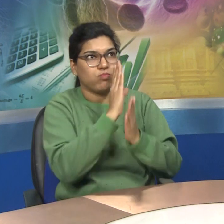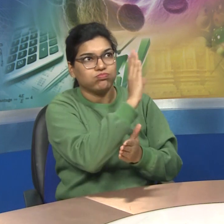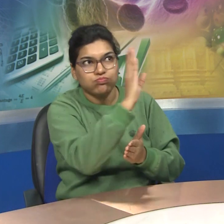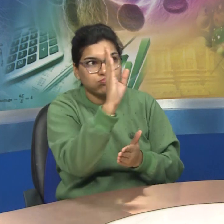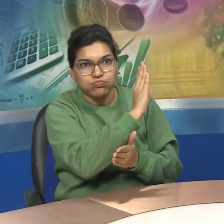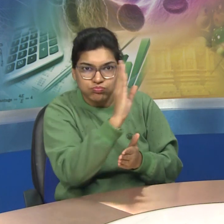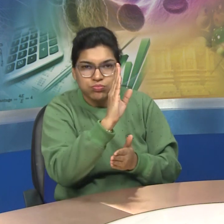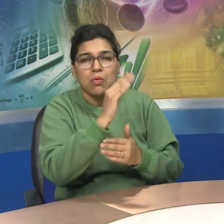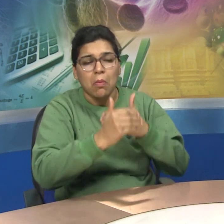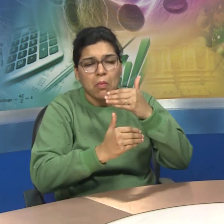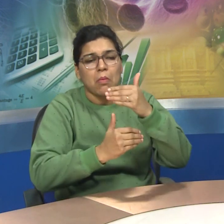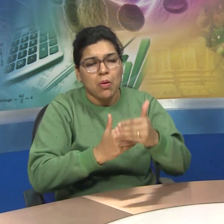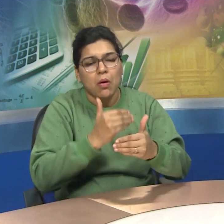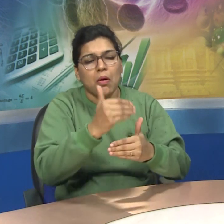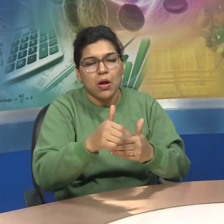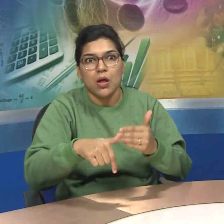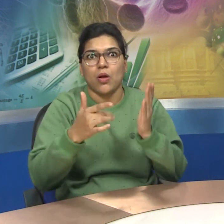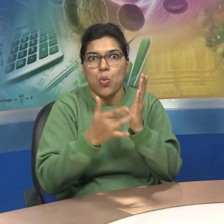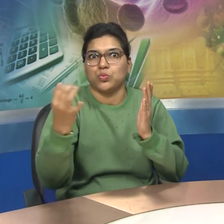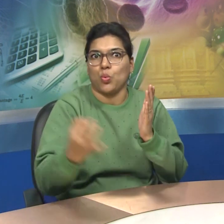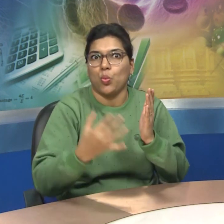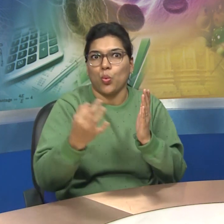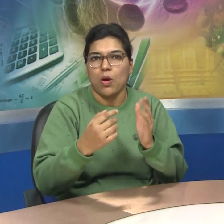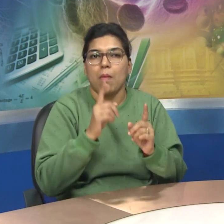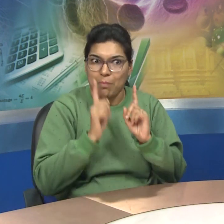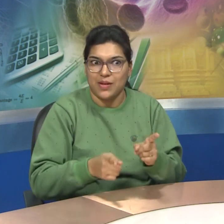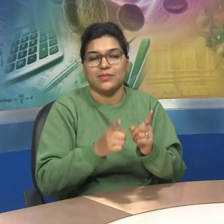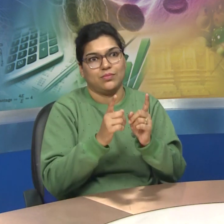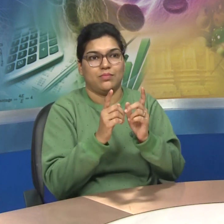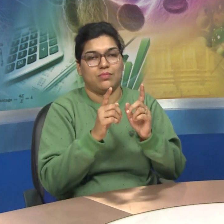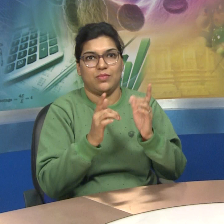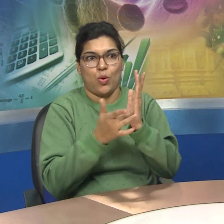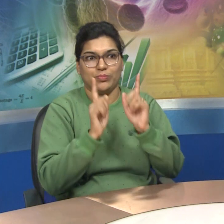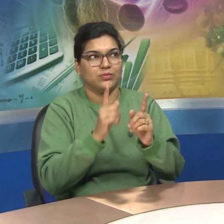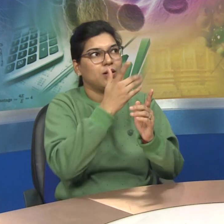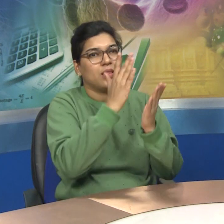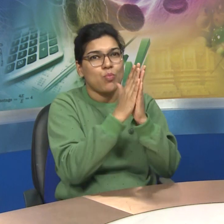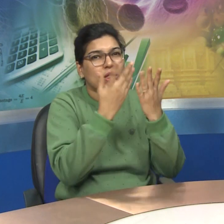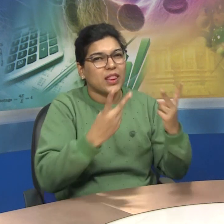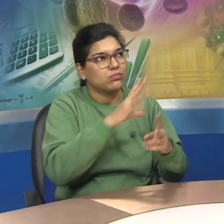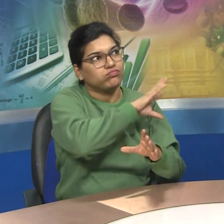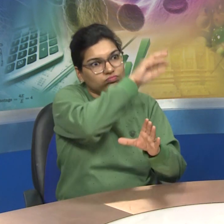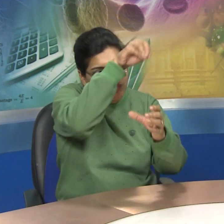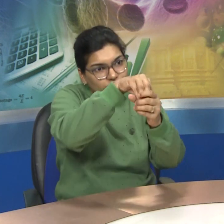until we study how these sources have developed over a period of